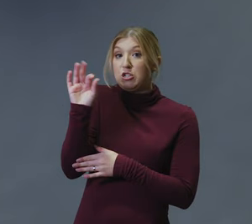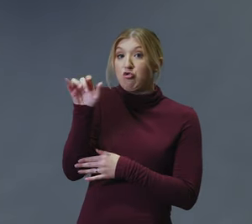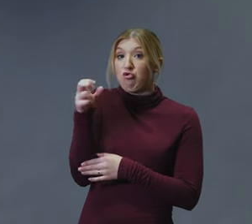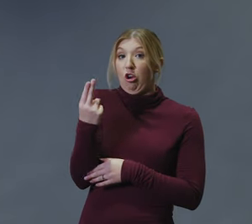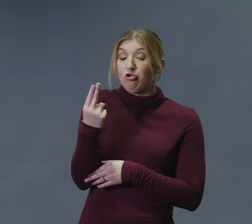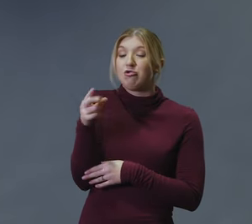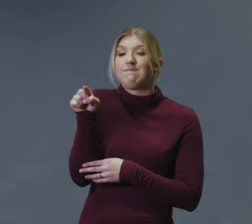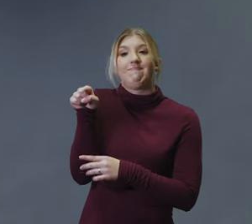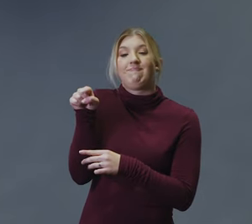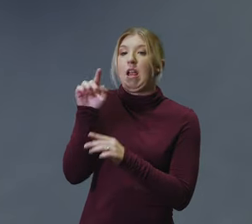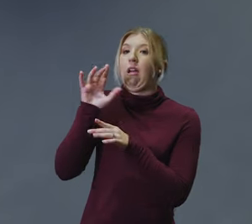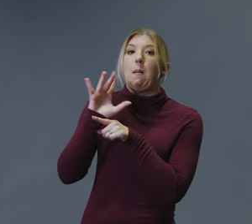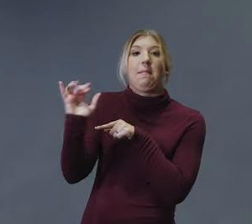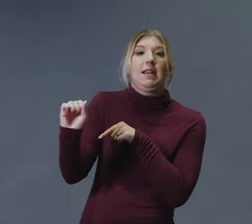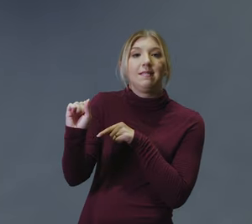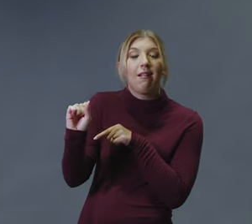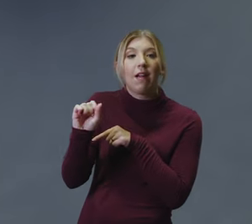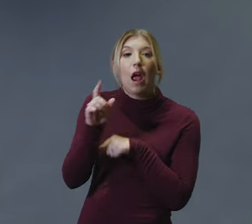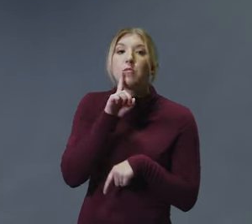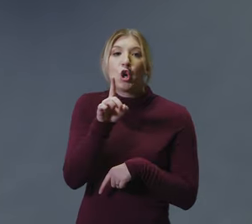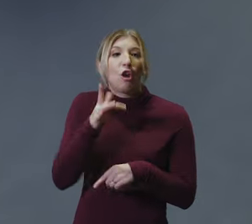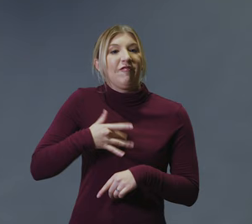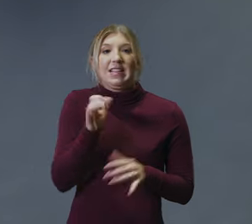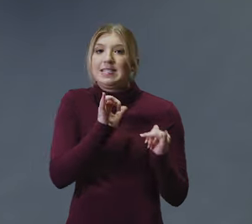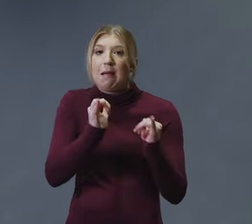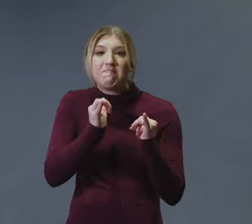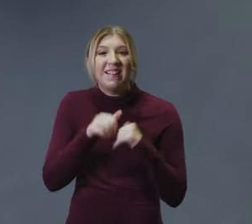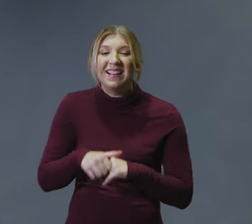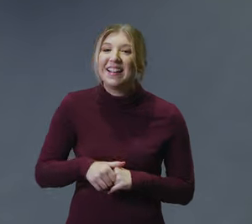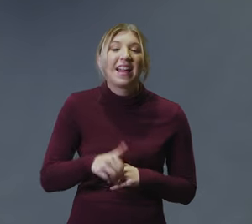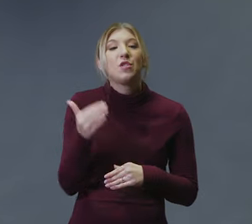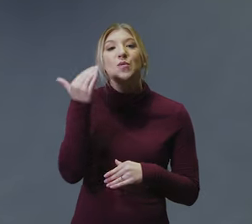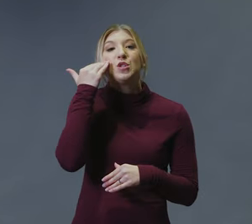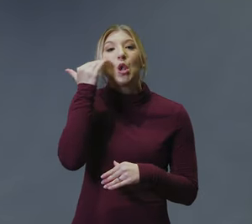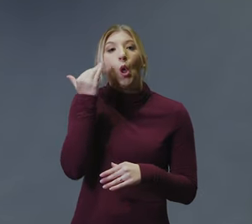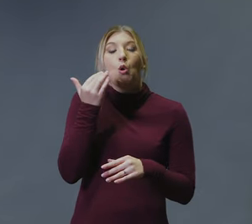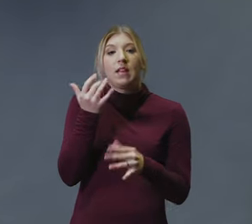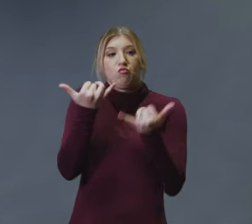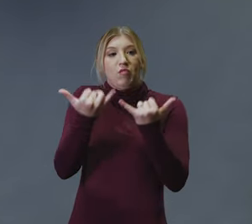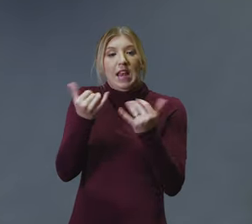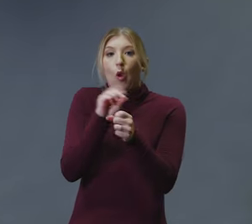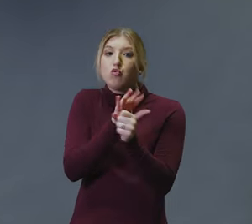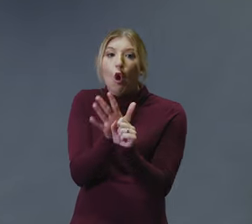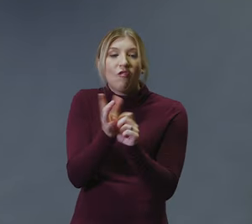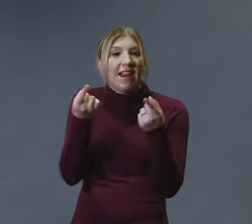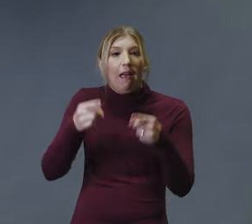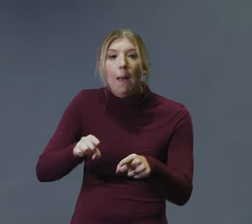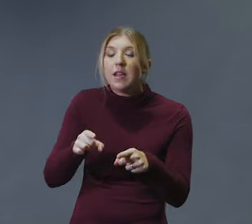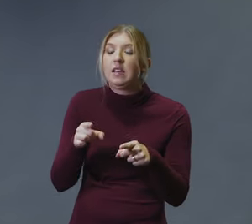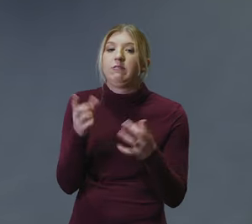Josh, he's amazing. I'm sure you guys feel that way and know that. And obviously in the midst of COVID and everything